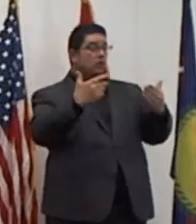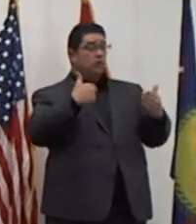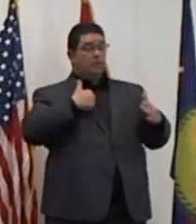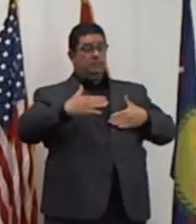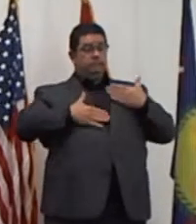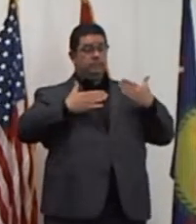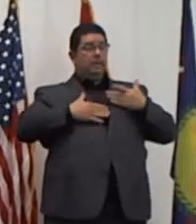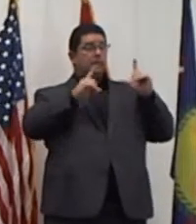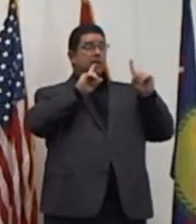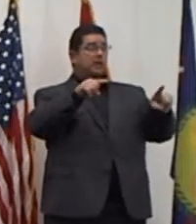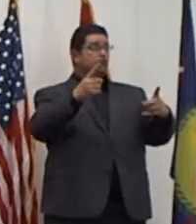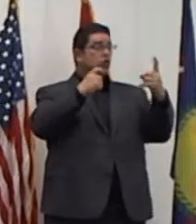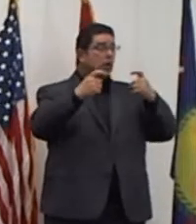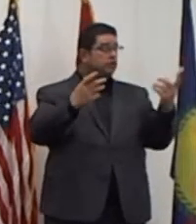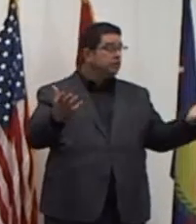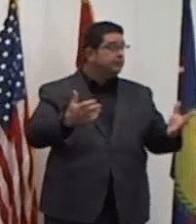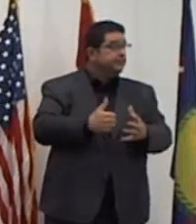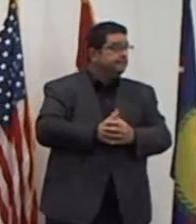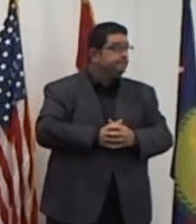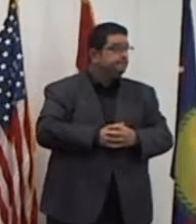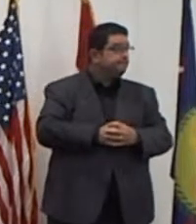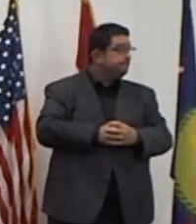any questions.